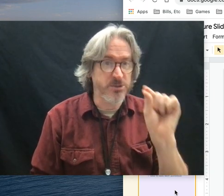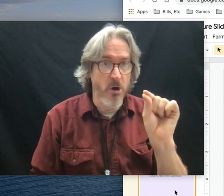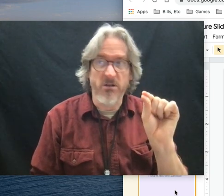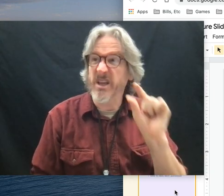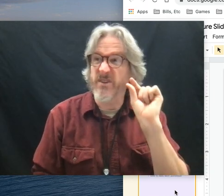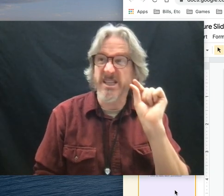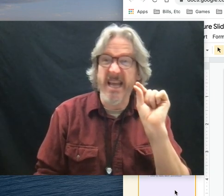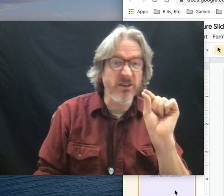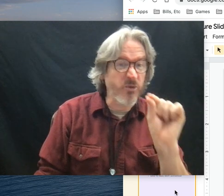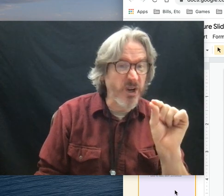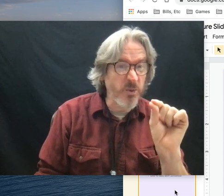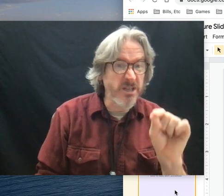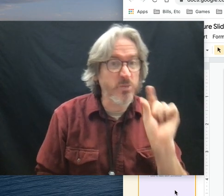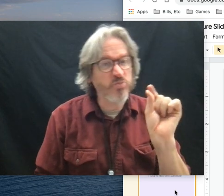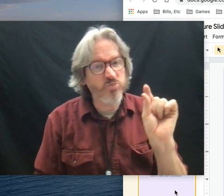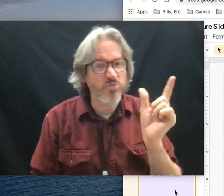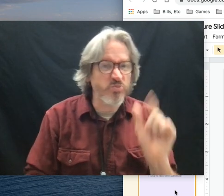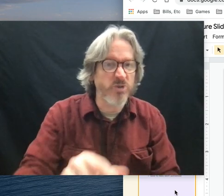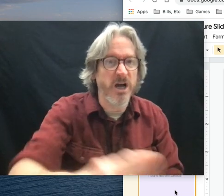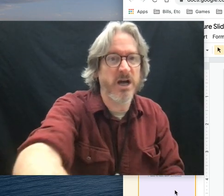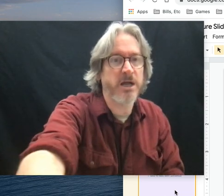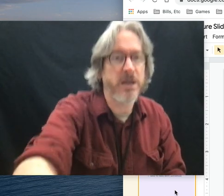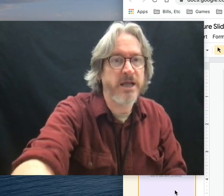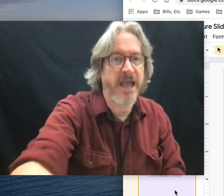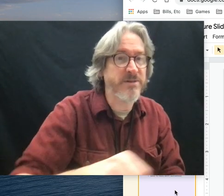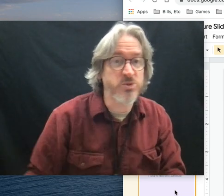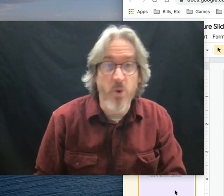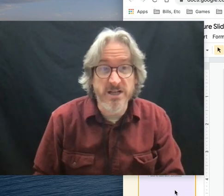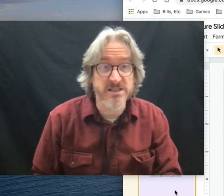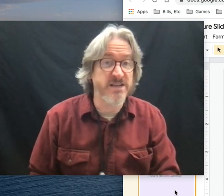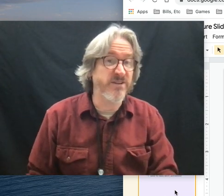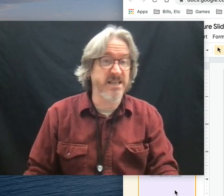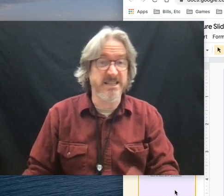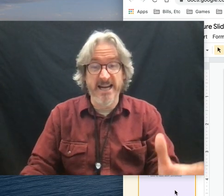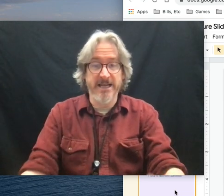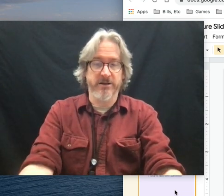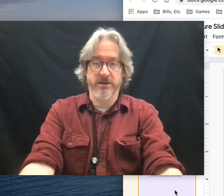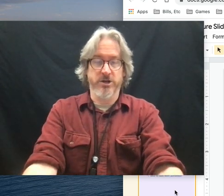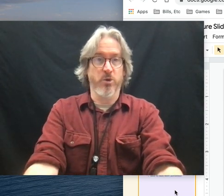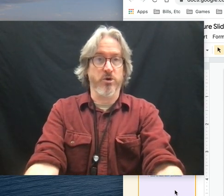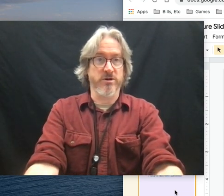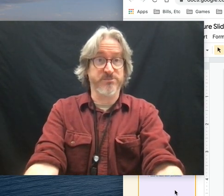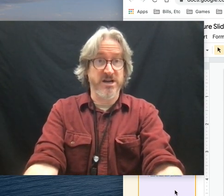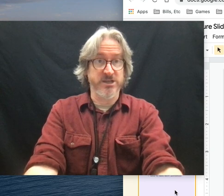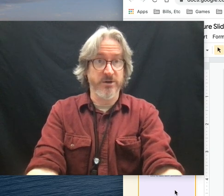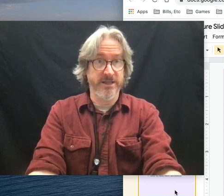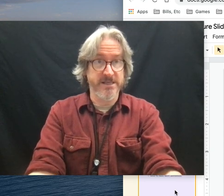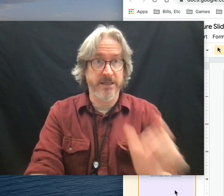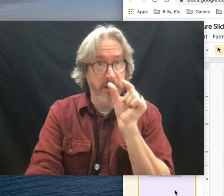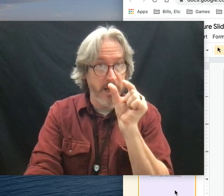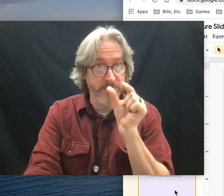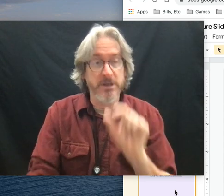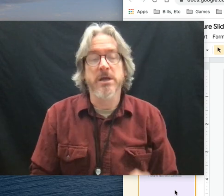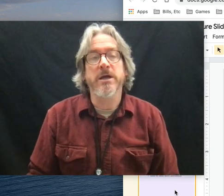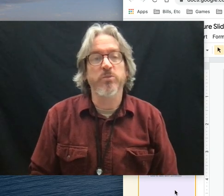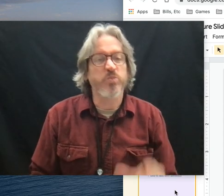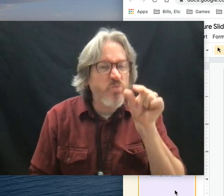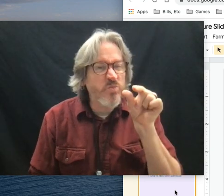it's small. If it's infrequent, happens once. If it's a tiny, you know, you order an espresso and you get this little